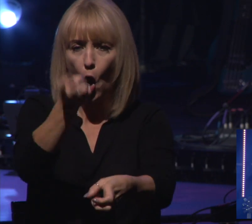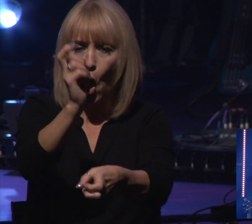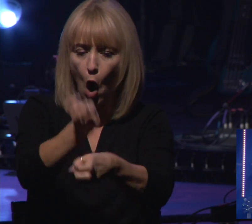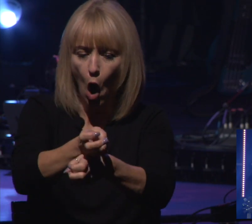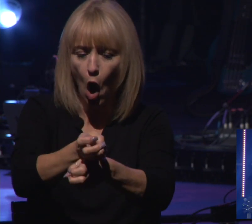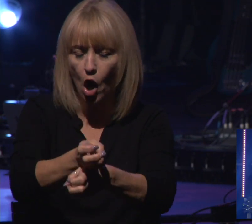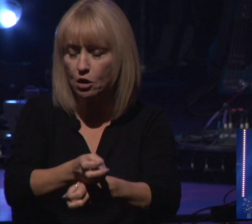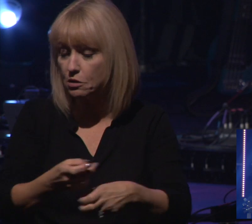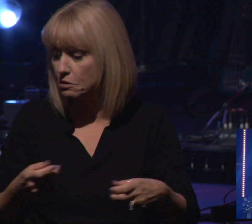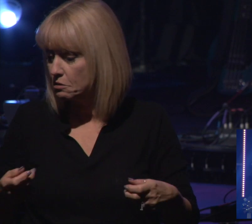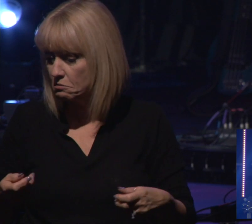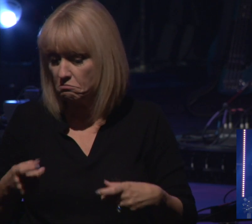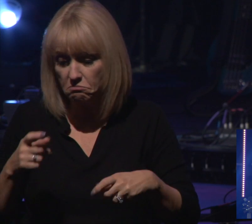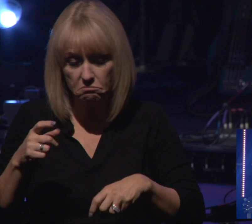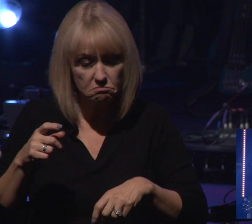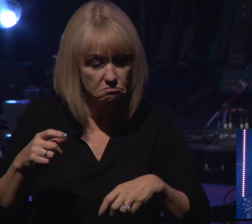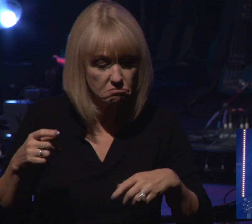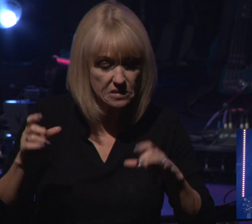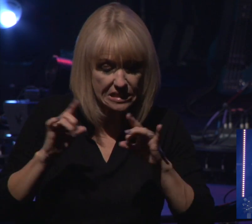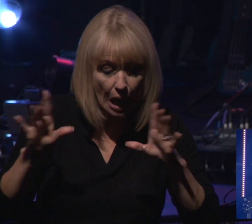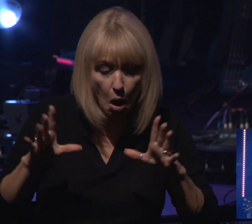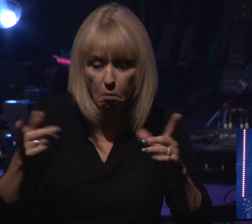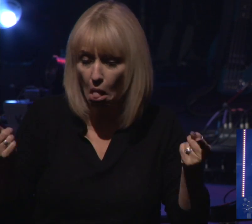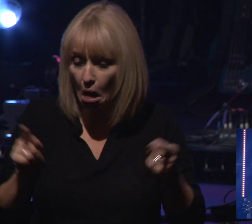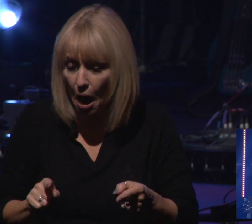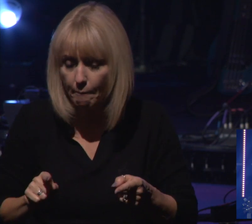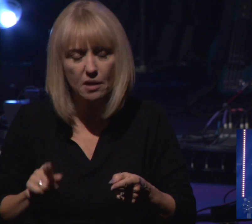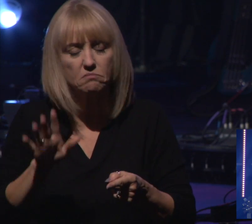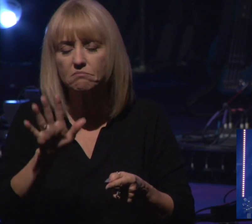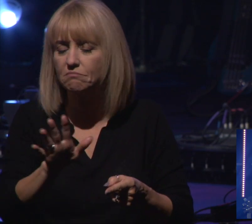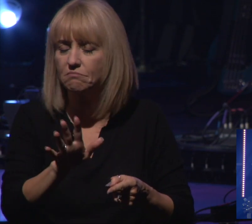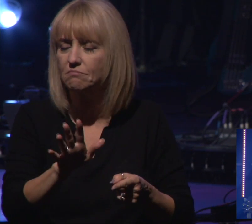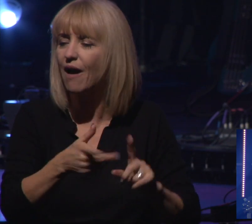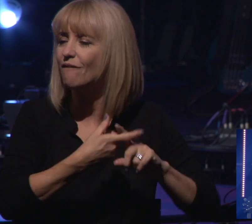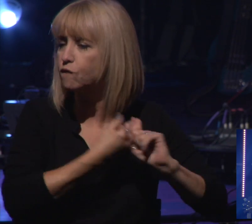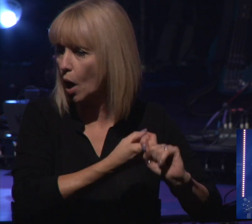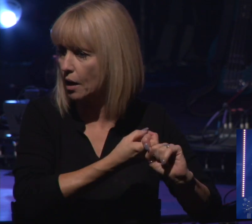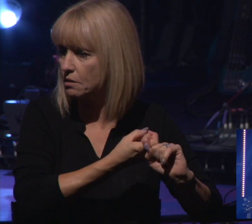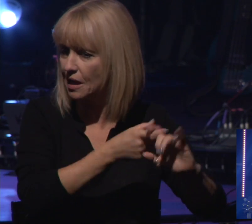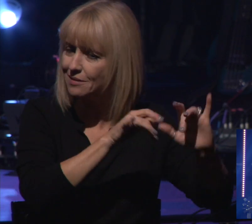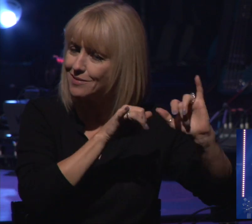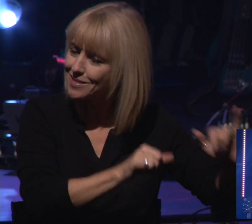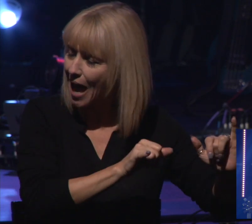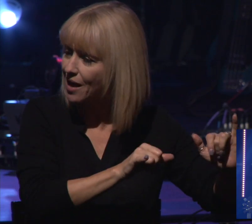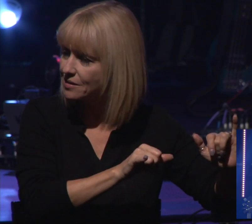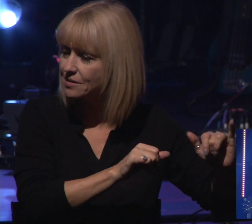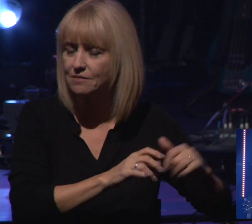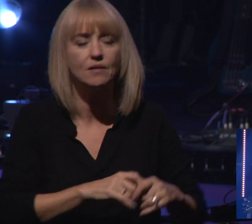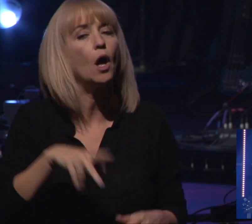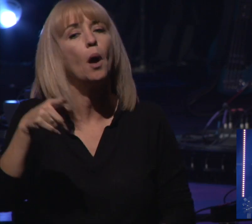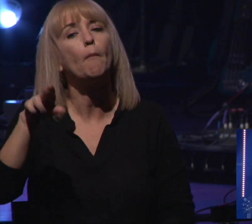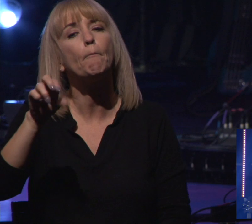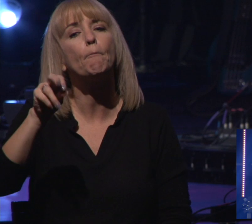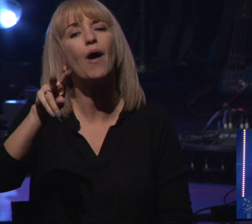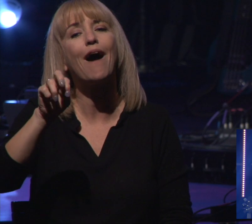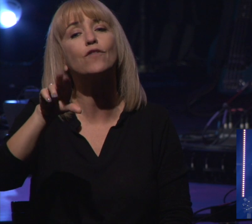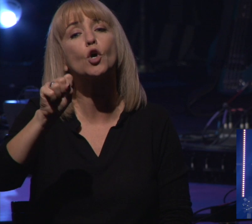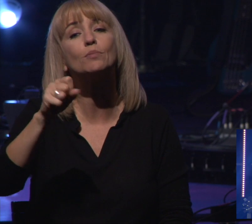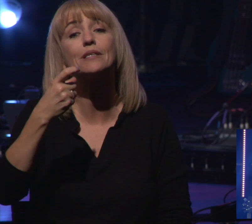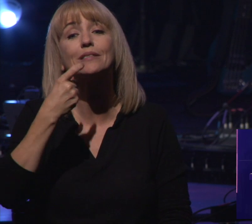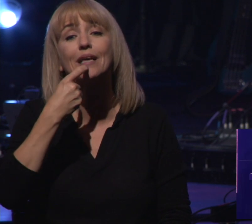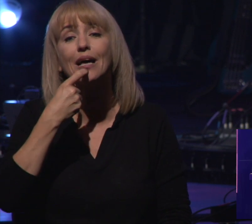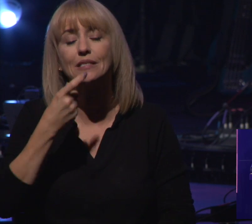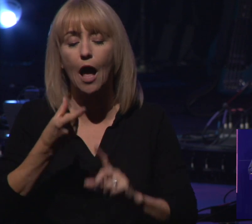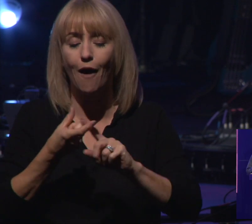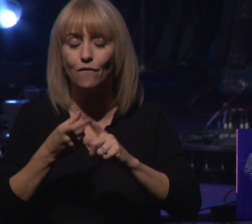life. You're not just there for the fun, but you're the one that's committed and going to stand upon it. Proverbs chapter 17, verse 17 says,